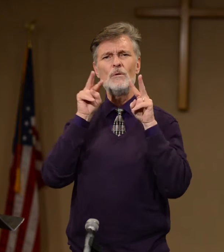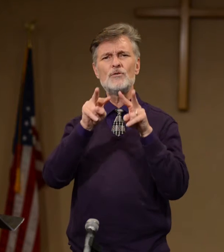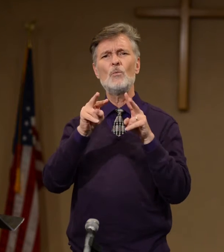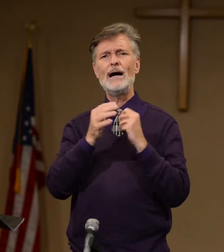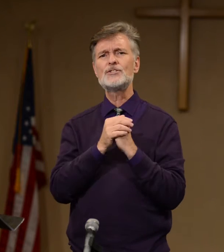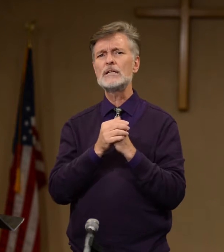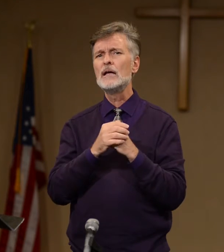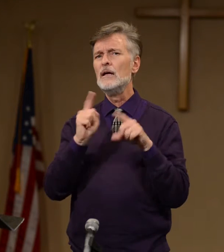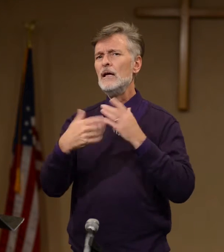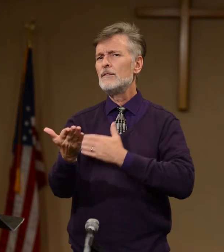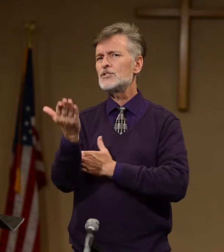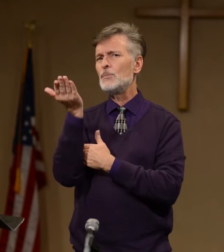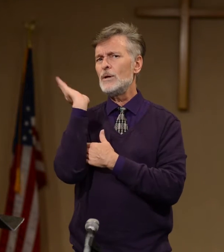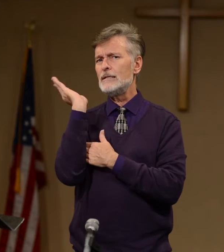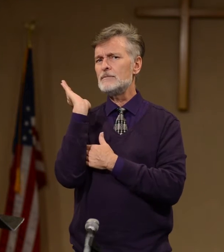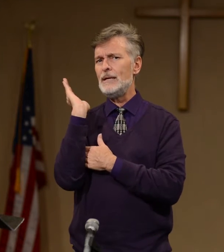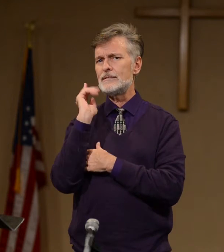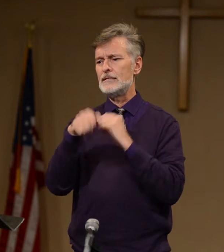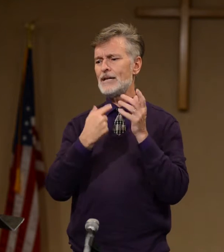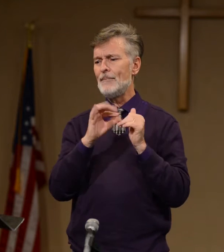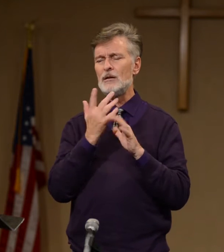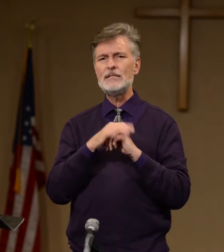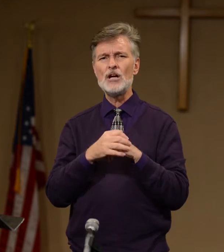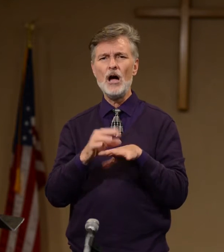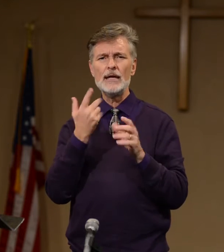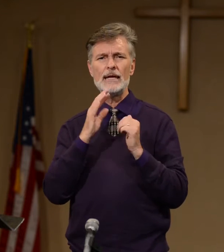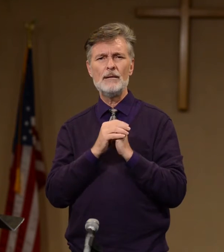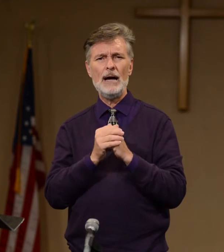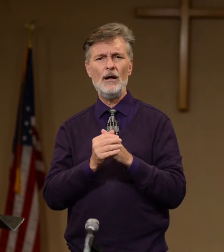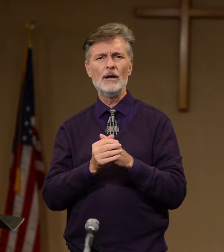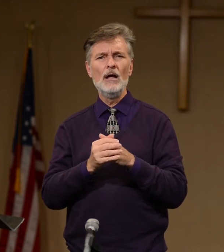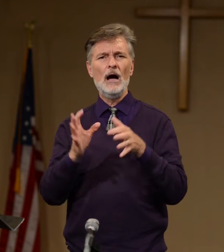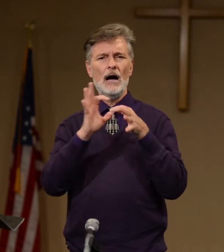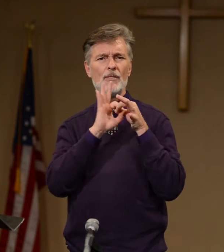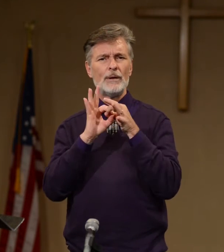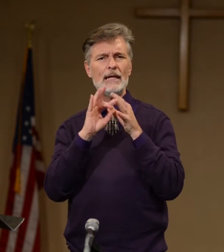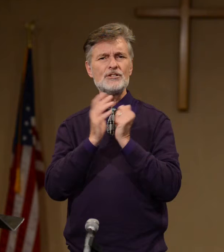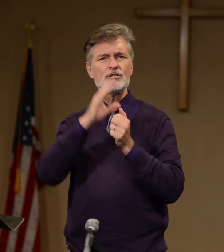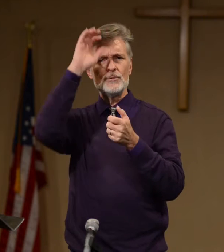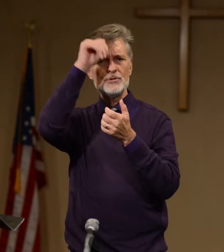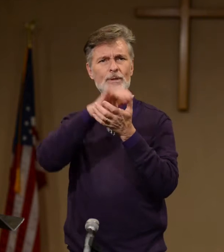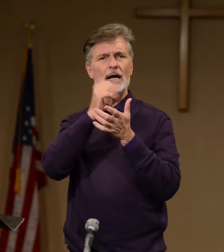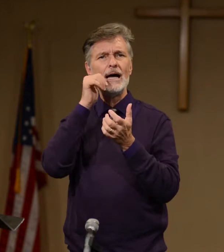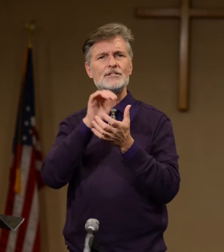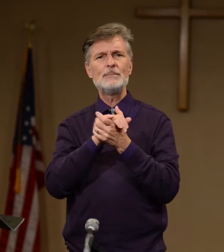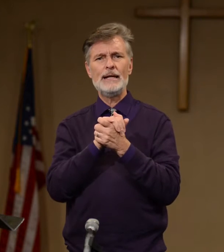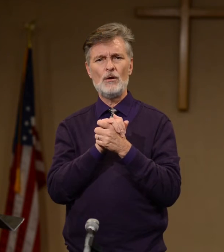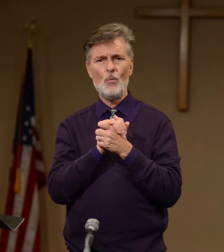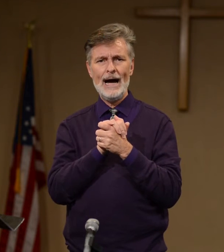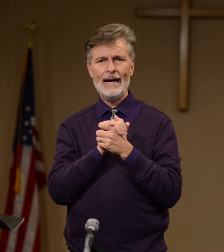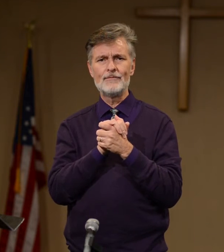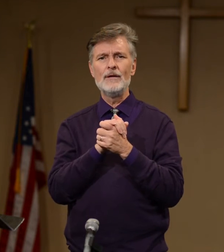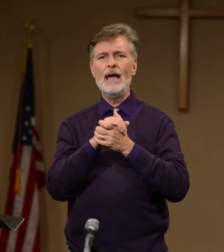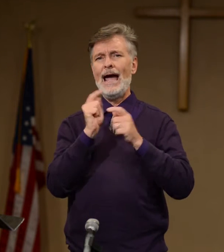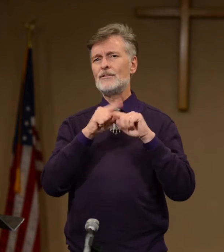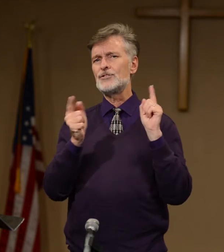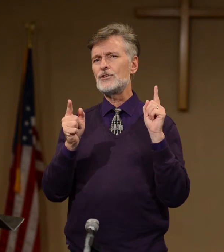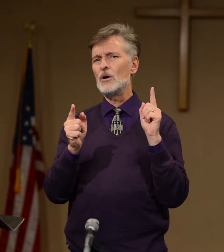if you're watching. This morning's message, I'm going to be talking about the relationship between a husband and a wife. And so